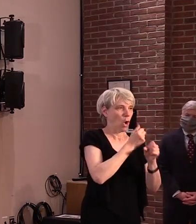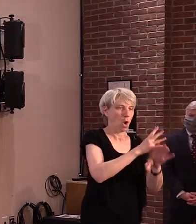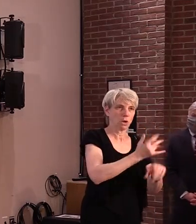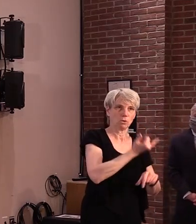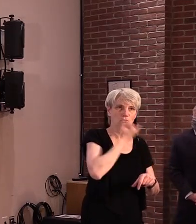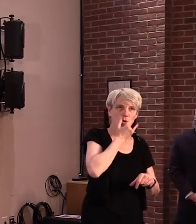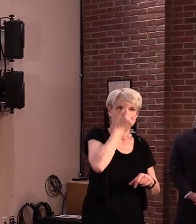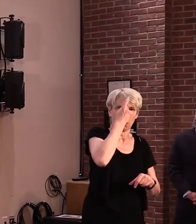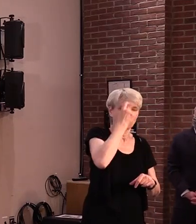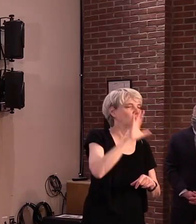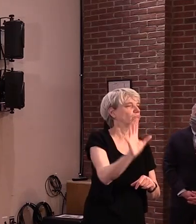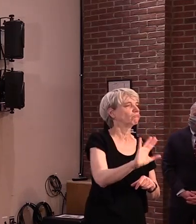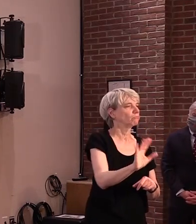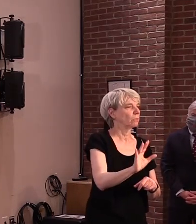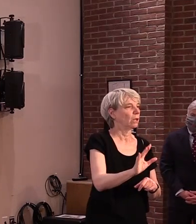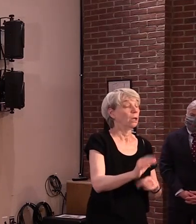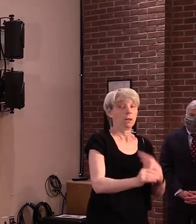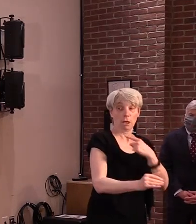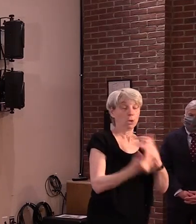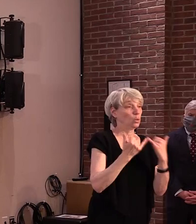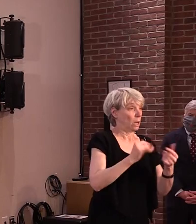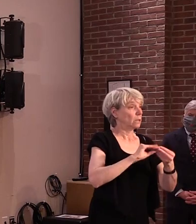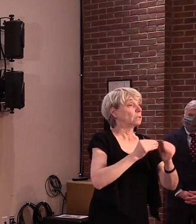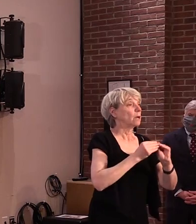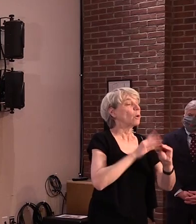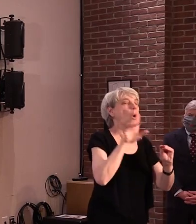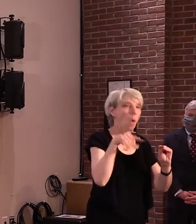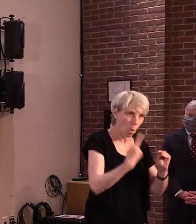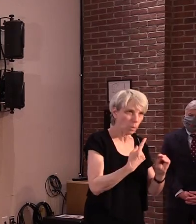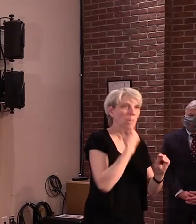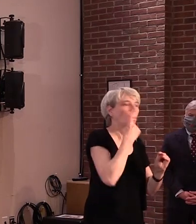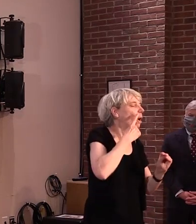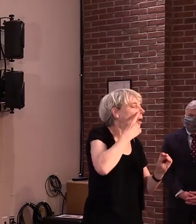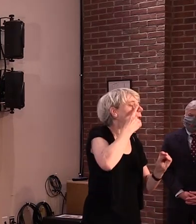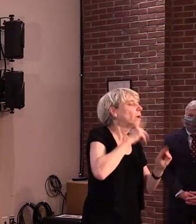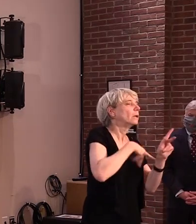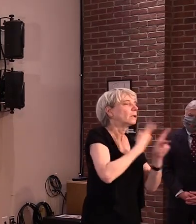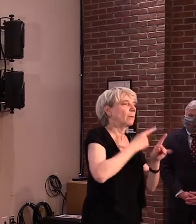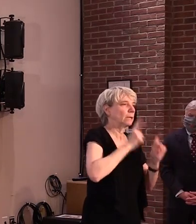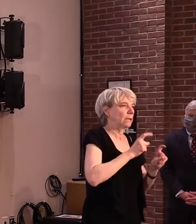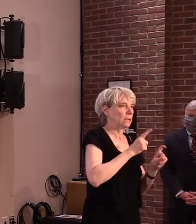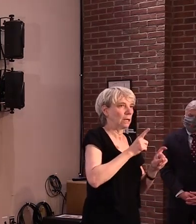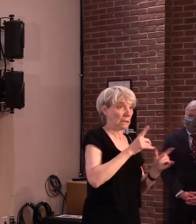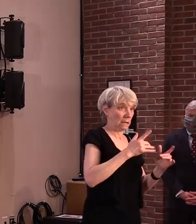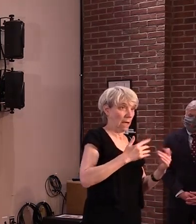the PCR, and they're incredibly low. So very low impact is the bottom line.